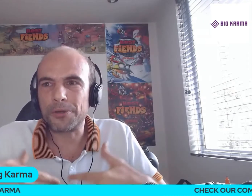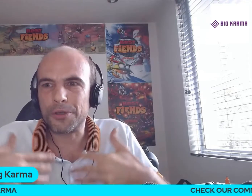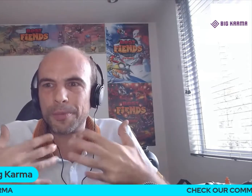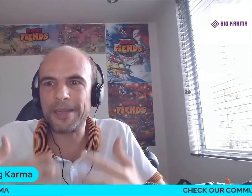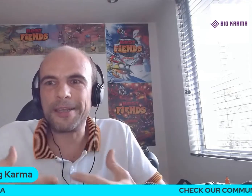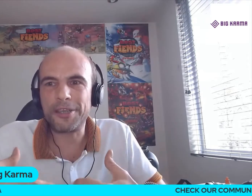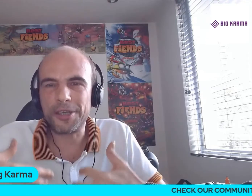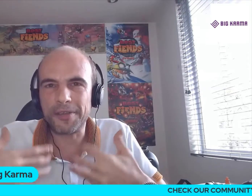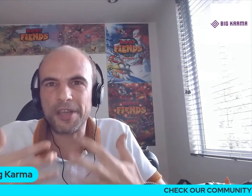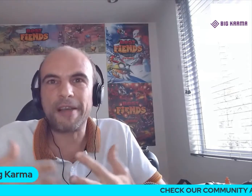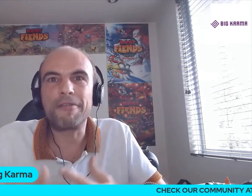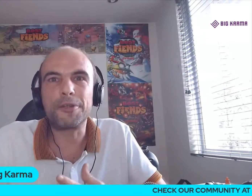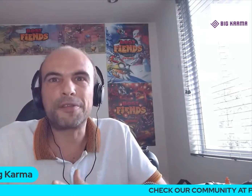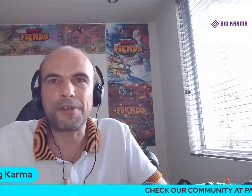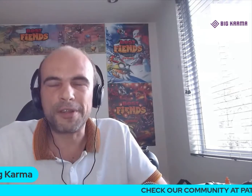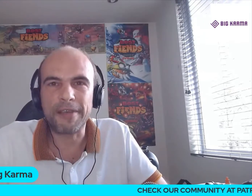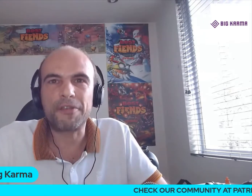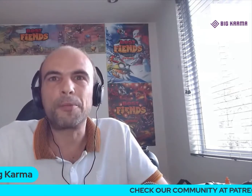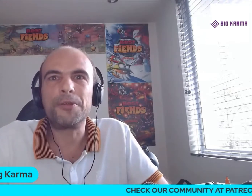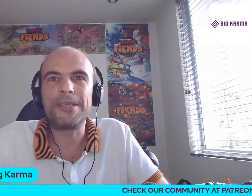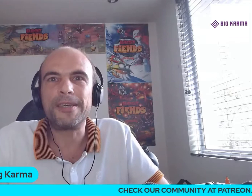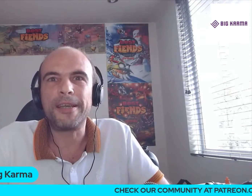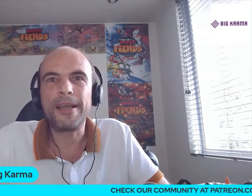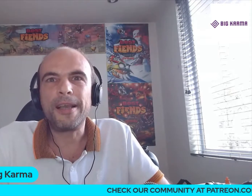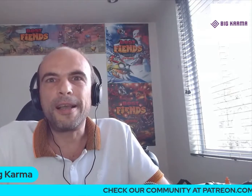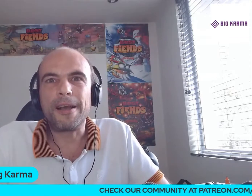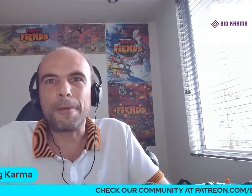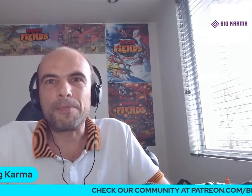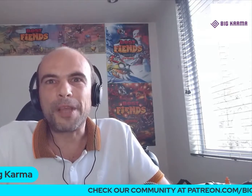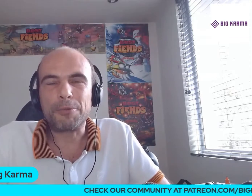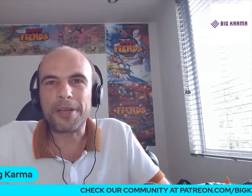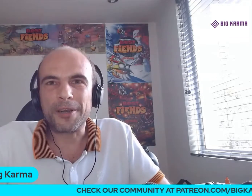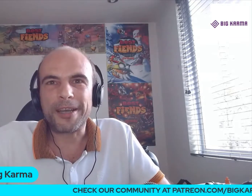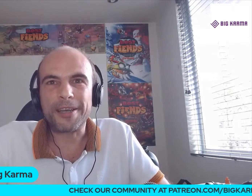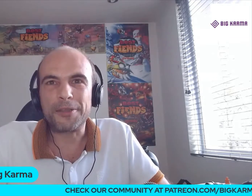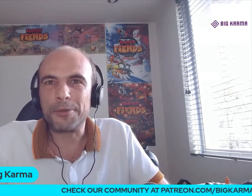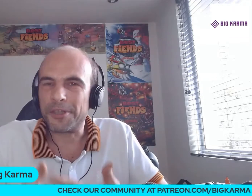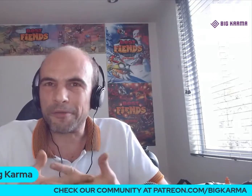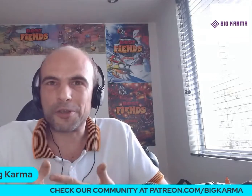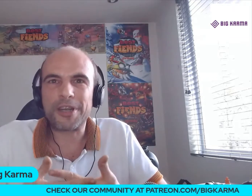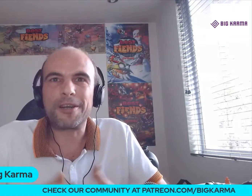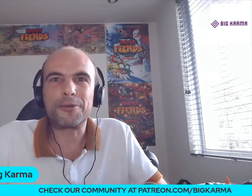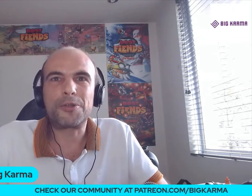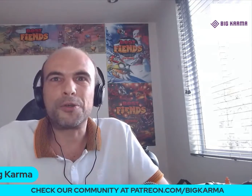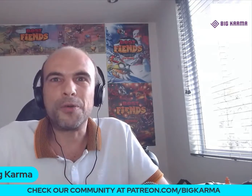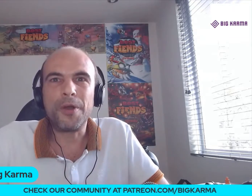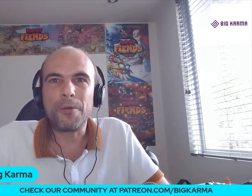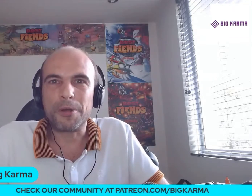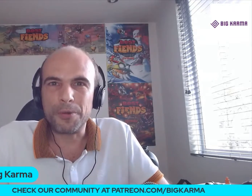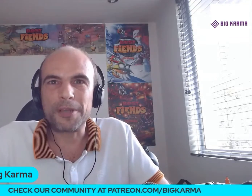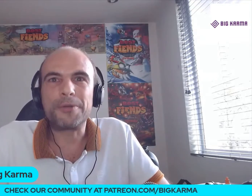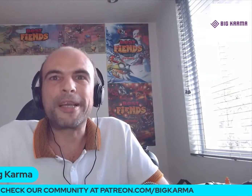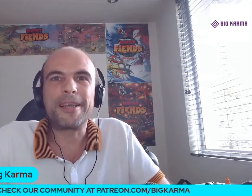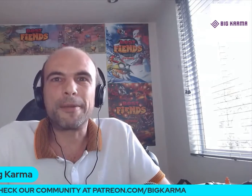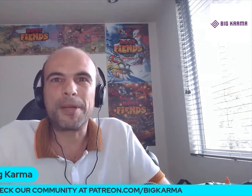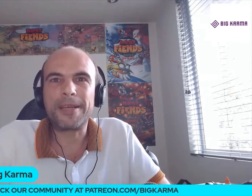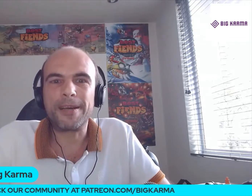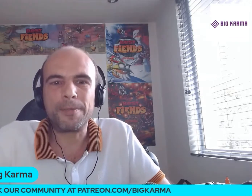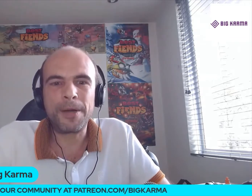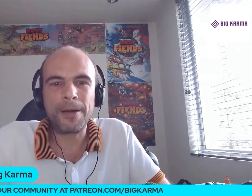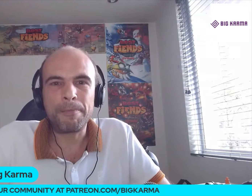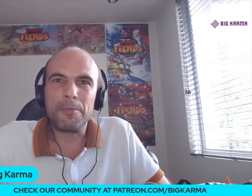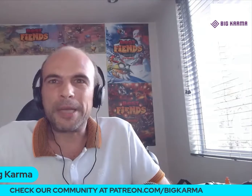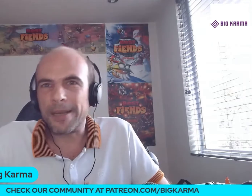and also so many initiatives and efforts for the deaf community that we're going to get into. It's obviously close to what we are doing here at